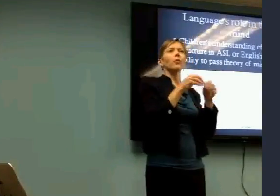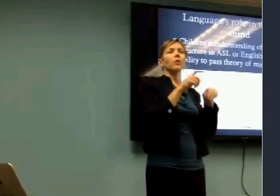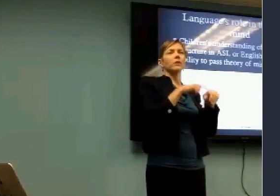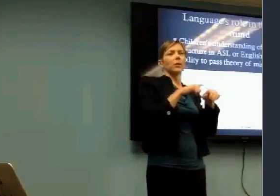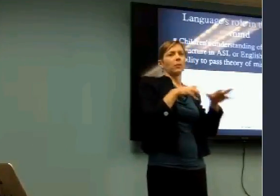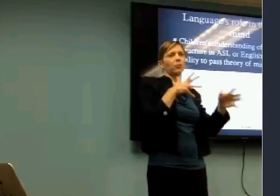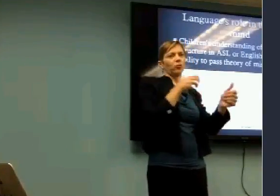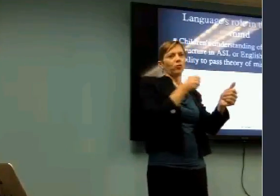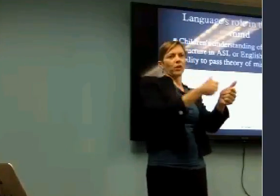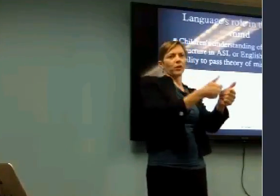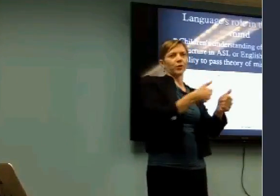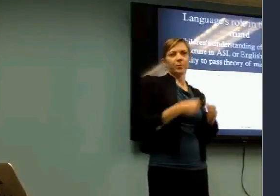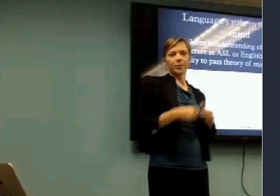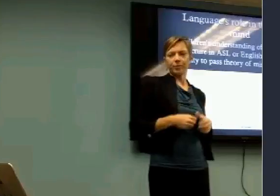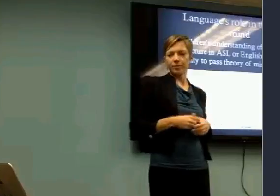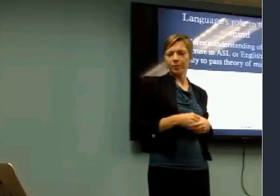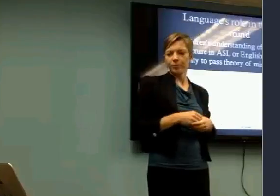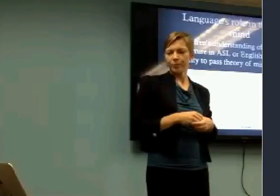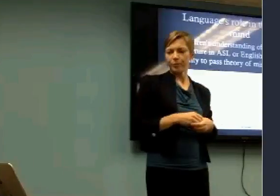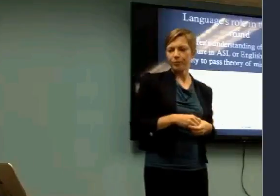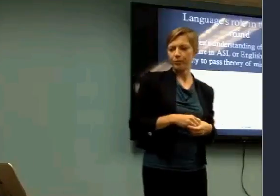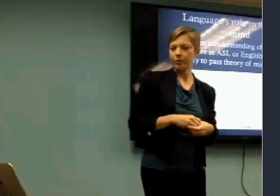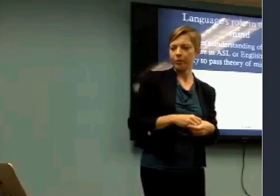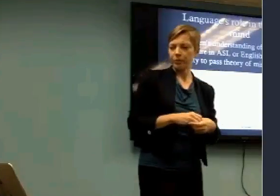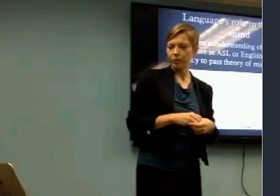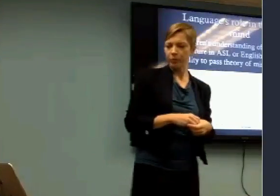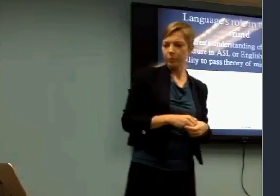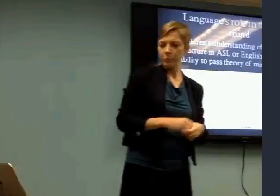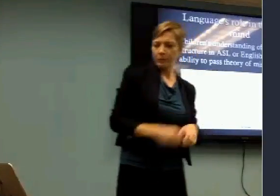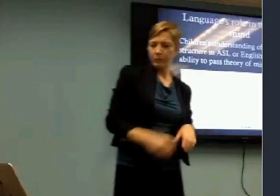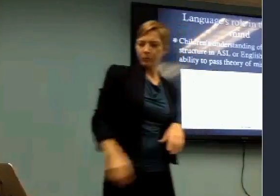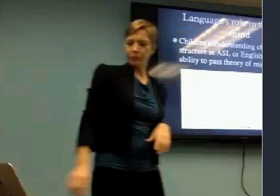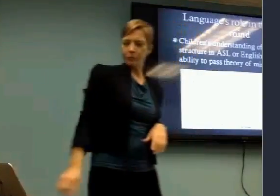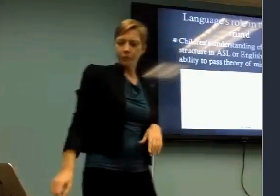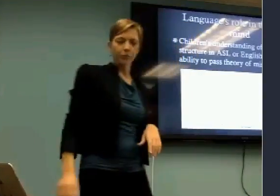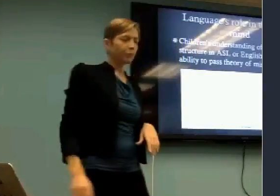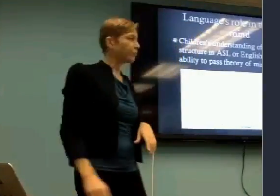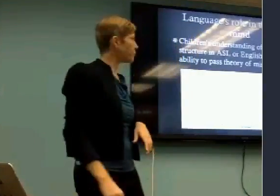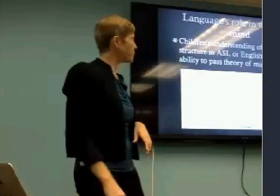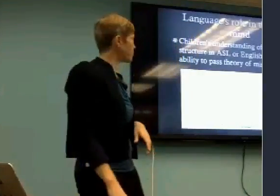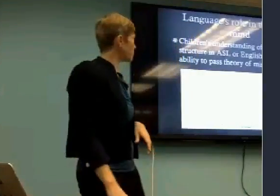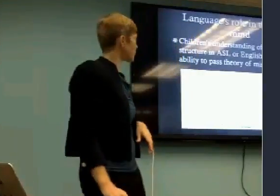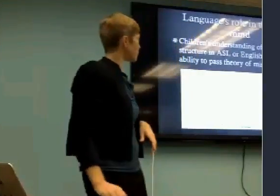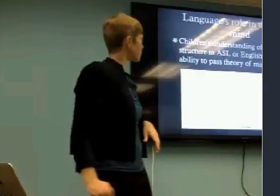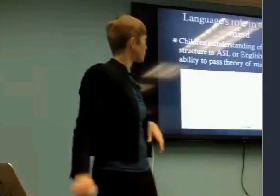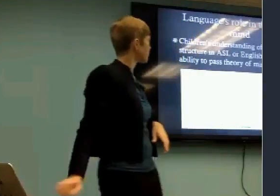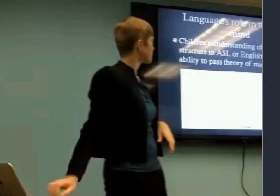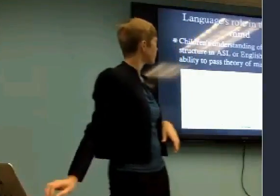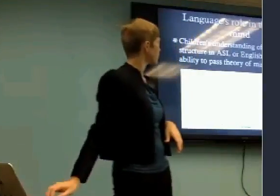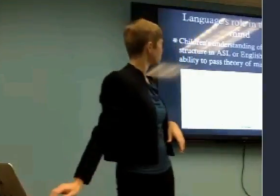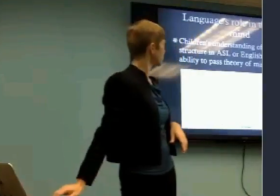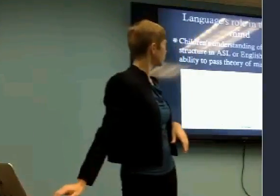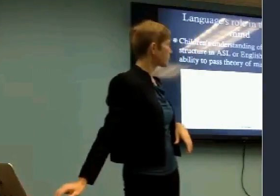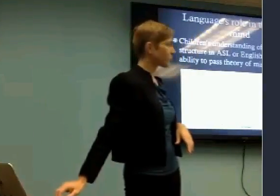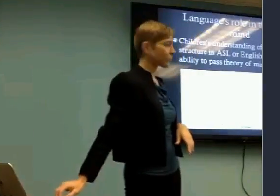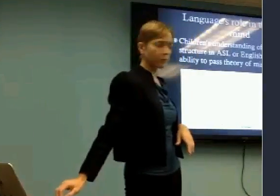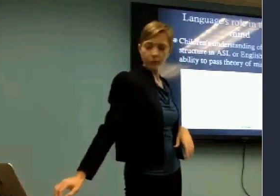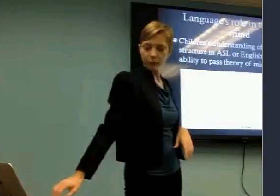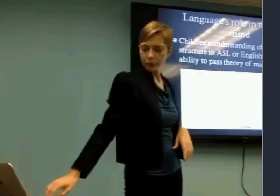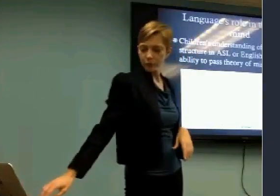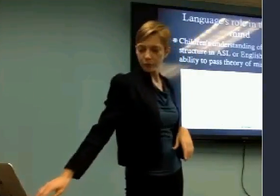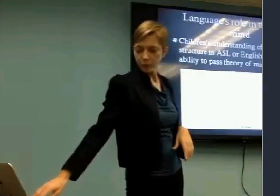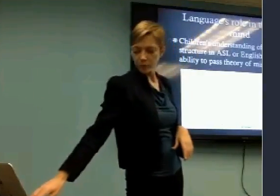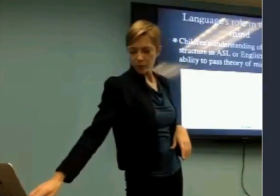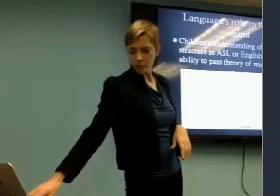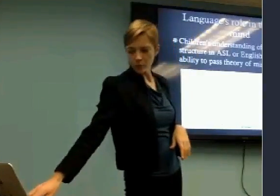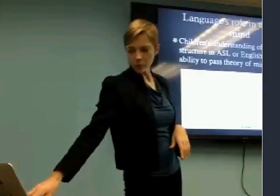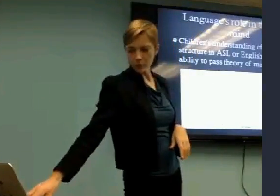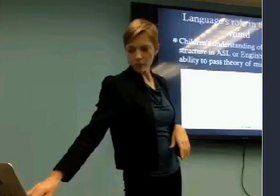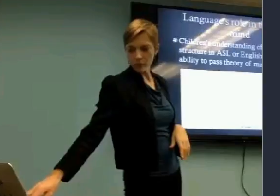children who are exposed to sign language later in life, it takes them a little bit more time to catch up. And oral